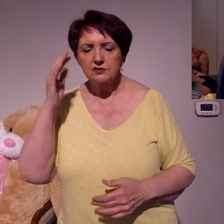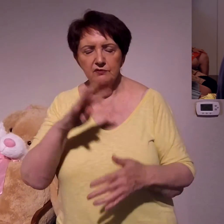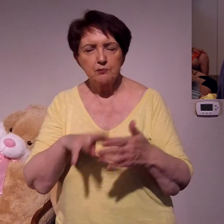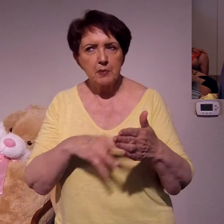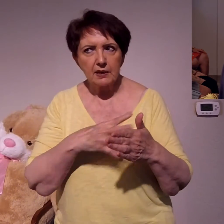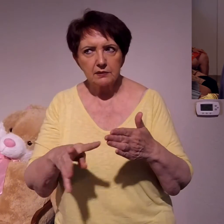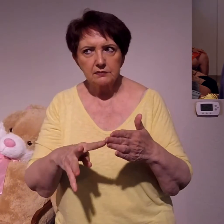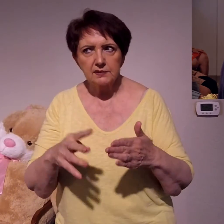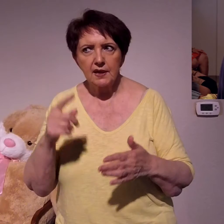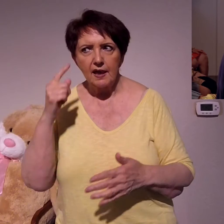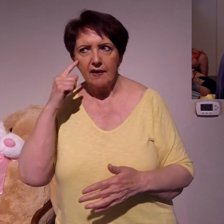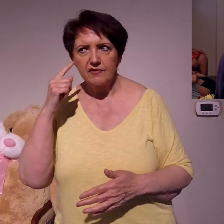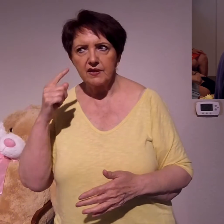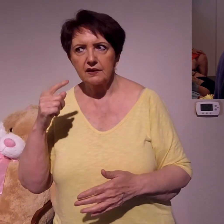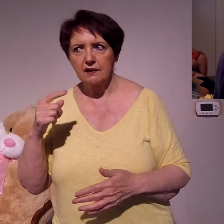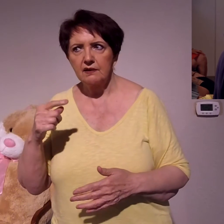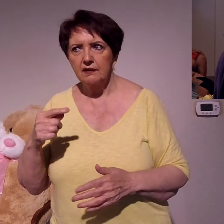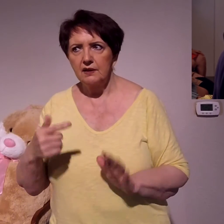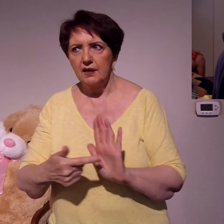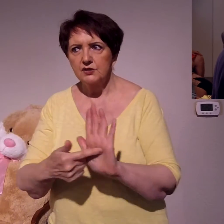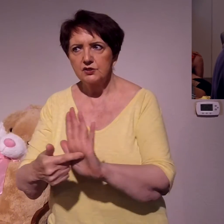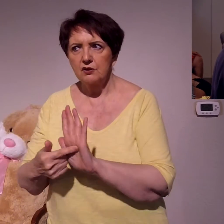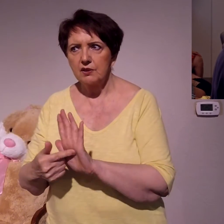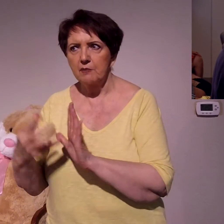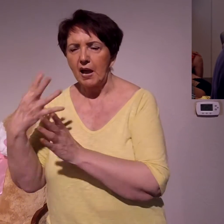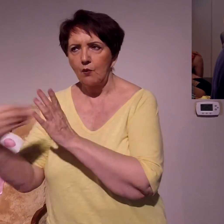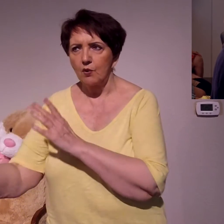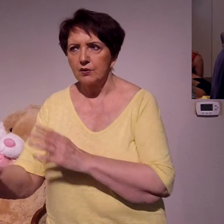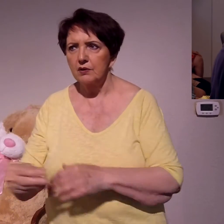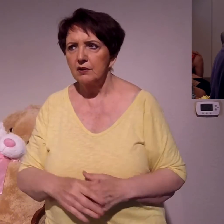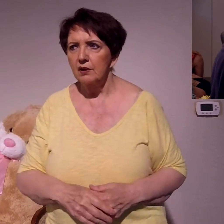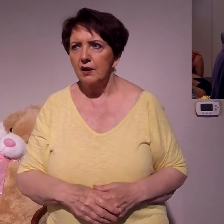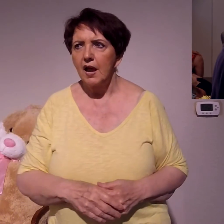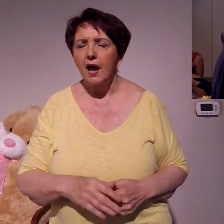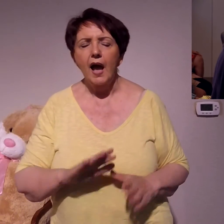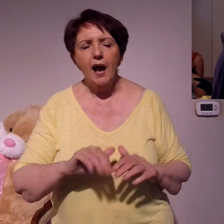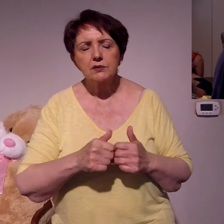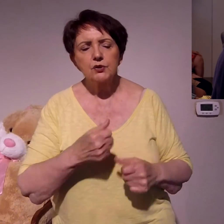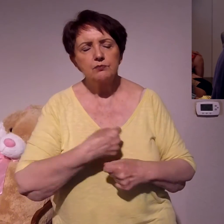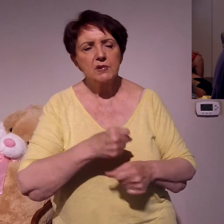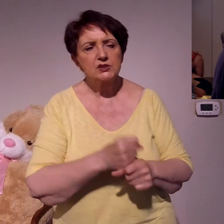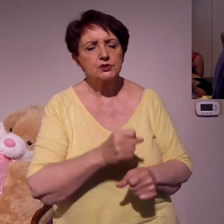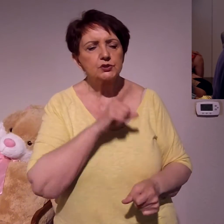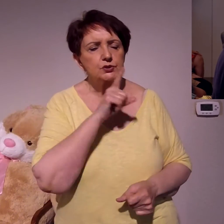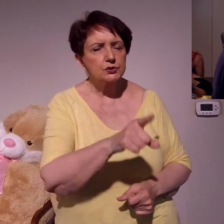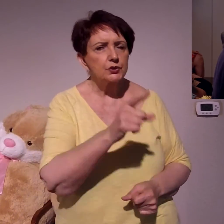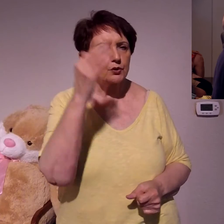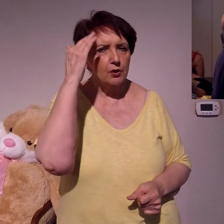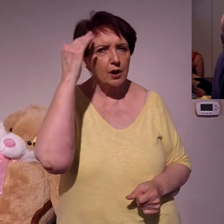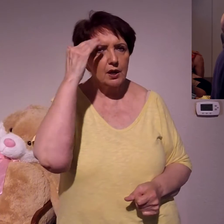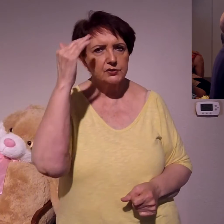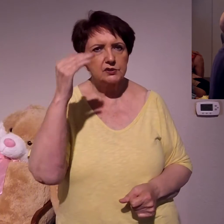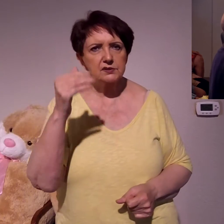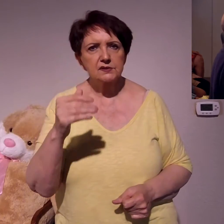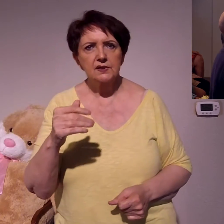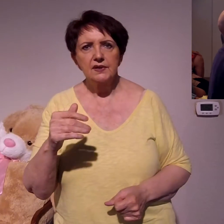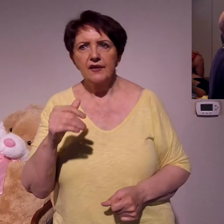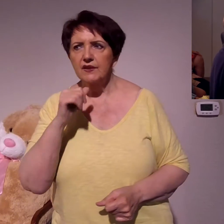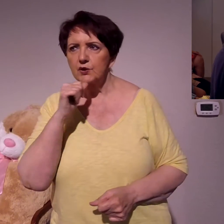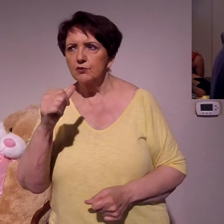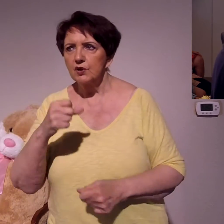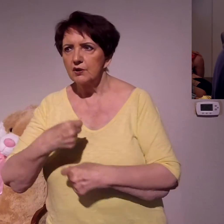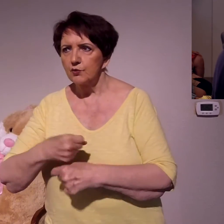was a little bit almost opposite of Grant's. Okay. I have what I call the hamster wheel of doubt, which is being so hyper vigilant and